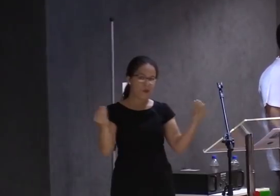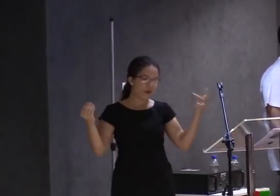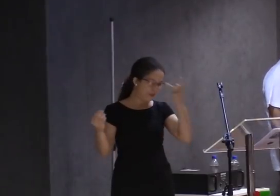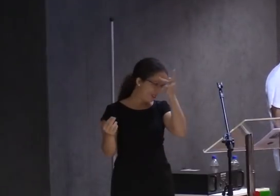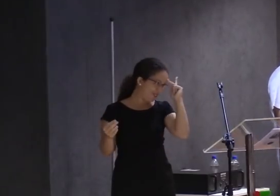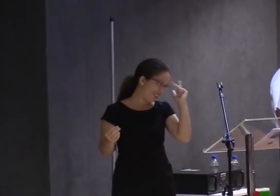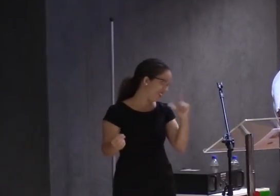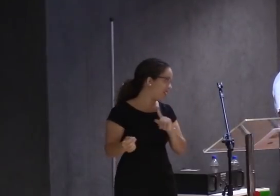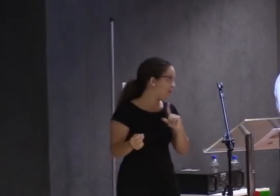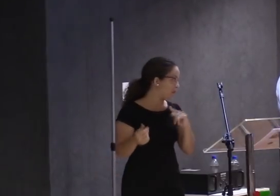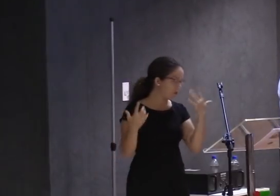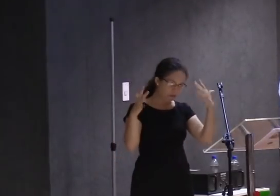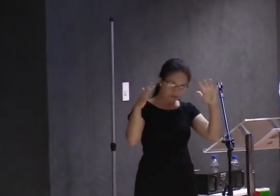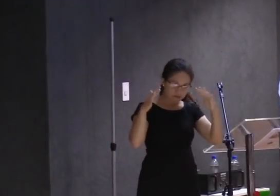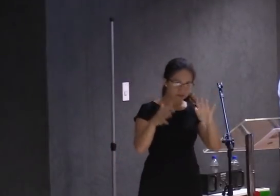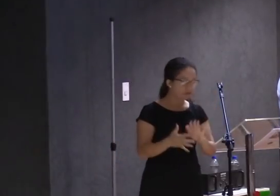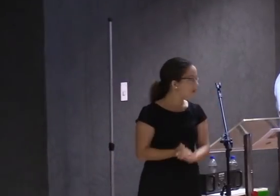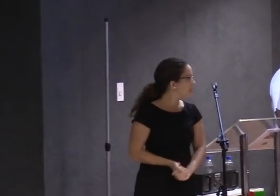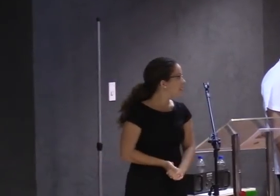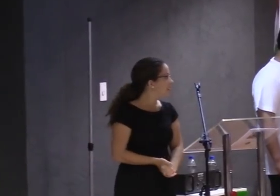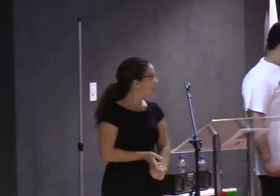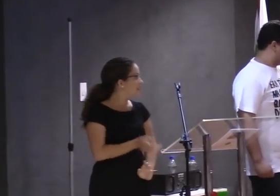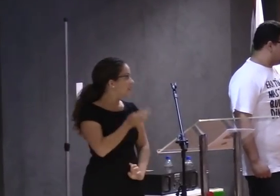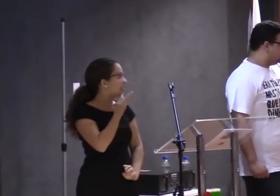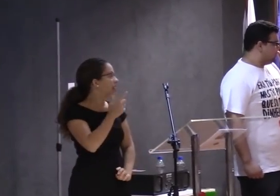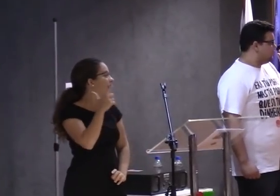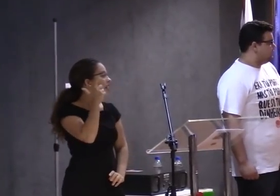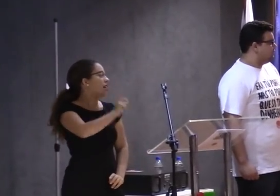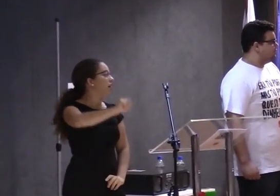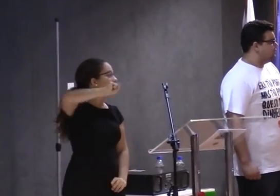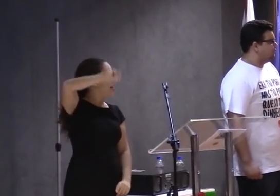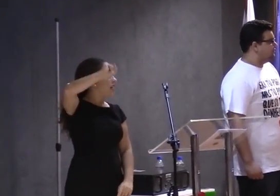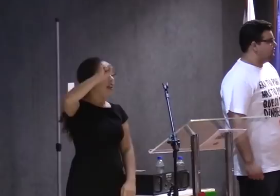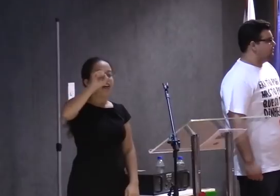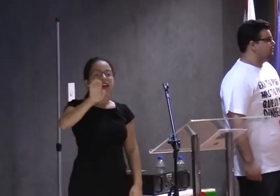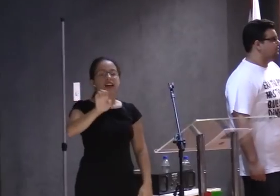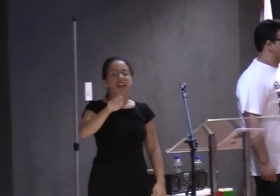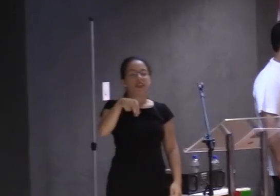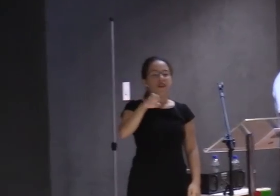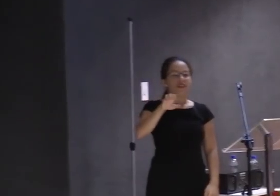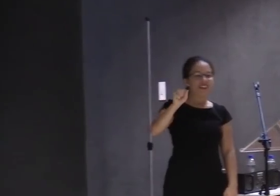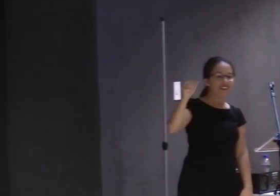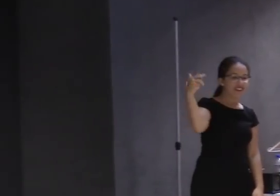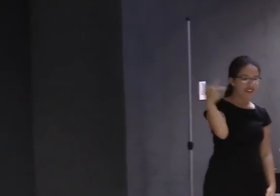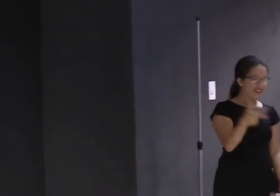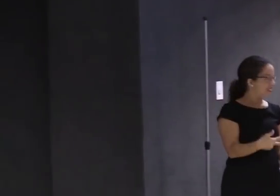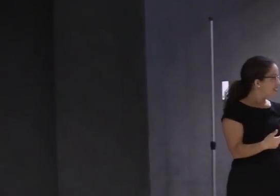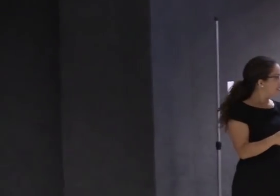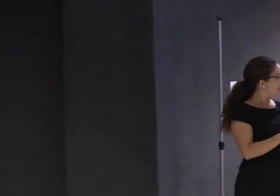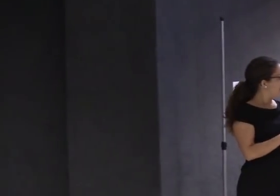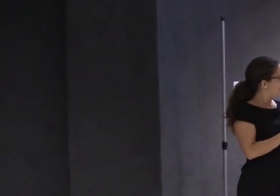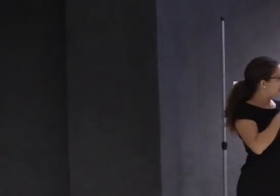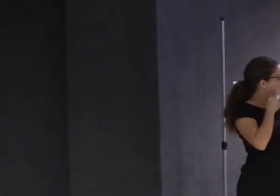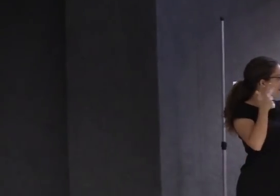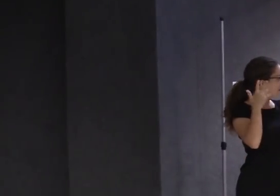Okay, let's see. Ah, same winner. Good